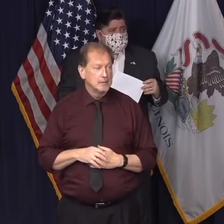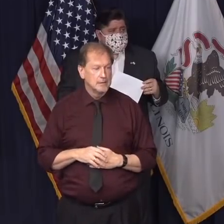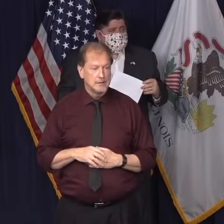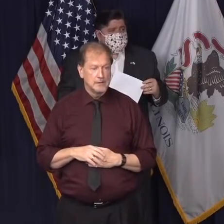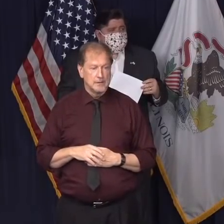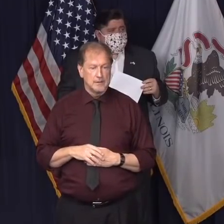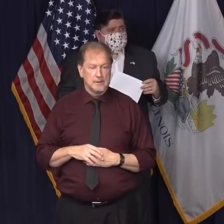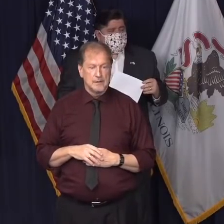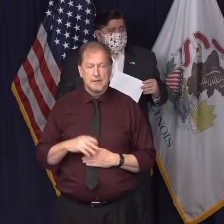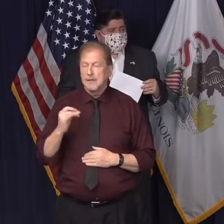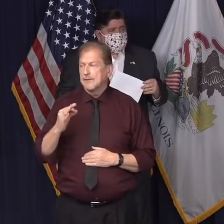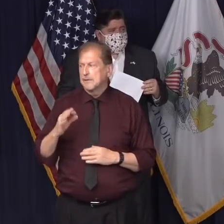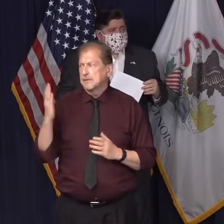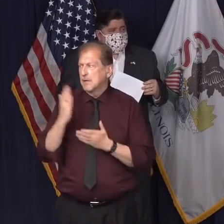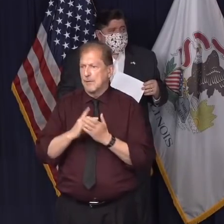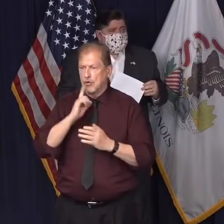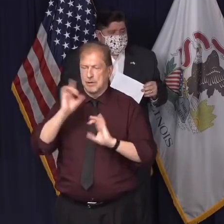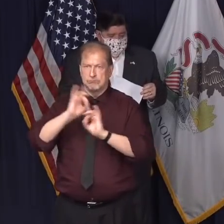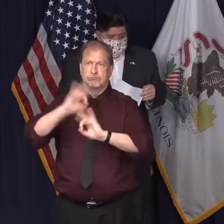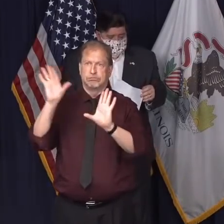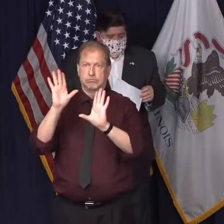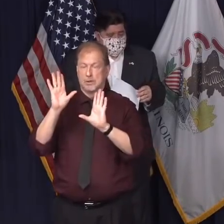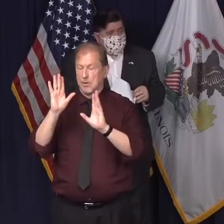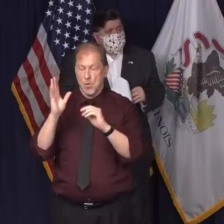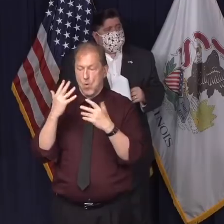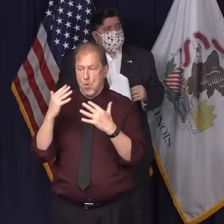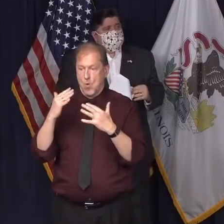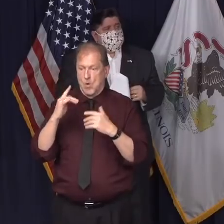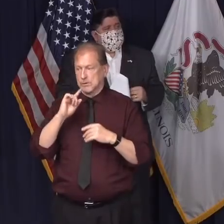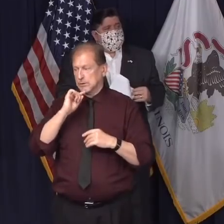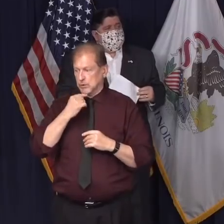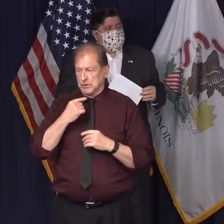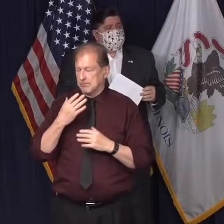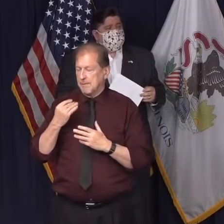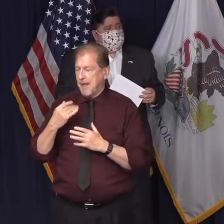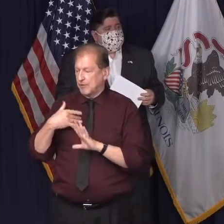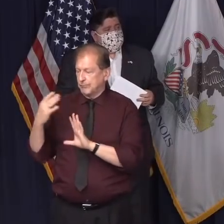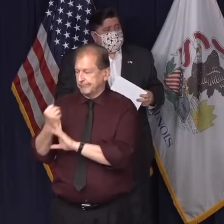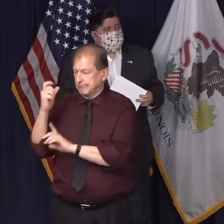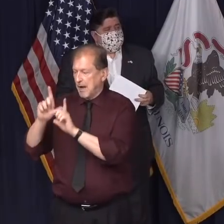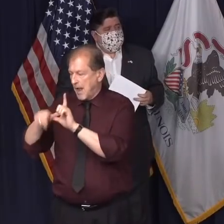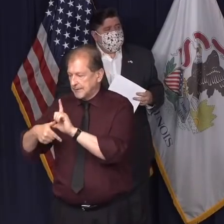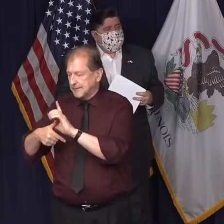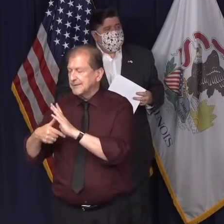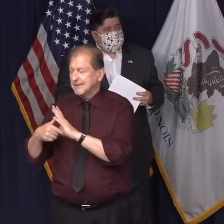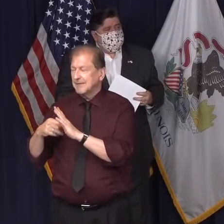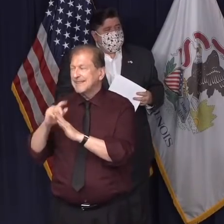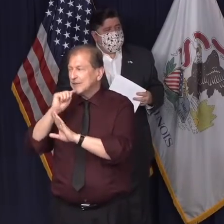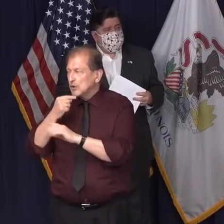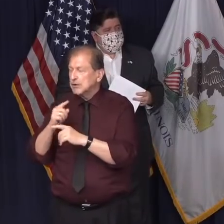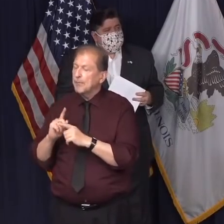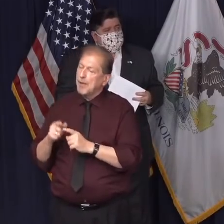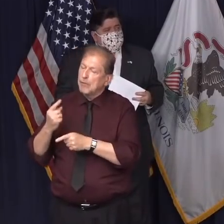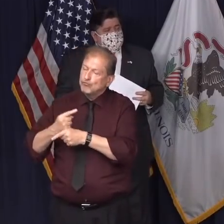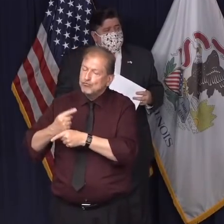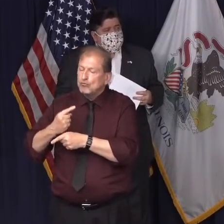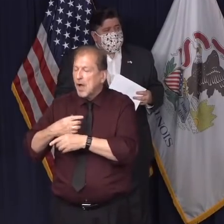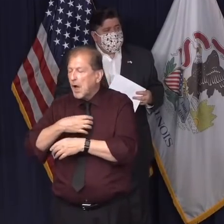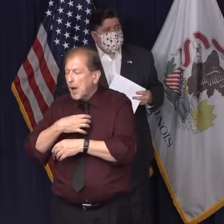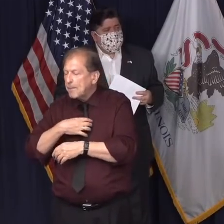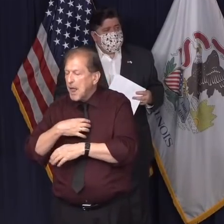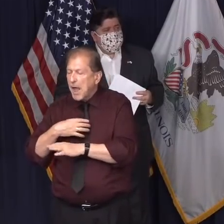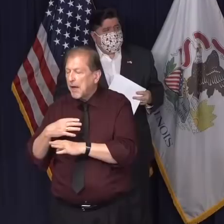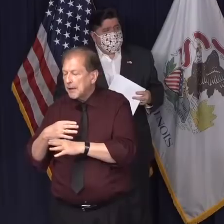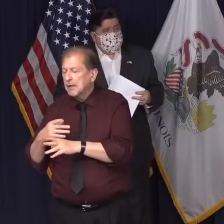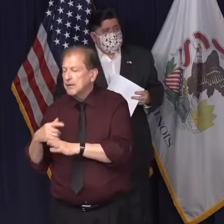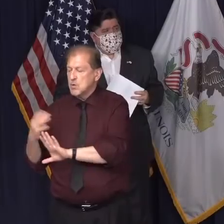offense that's so egregious that you could immediately have to suspend a license. But so other things have been put on the back